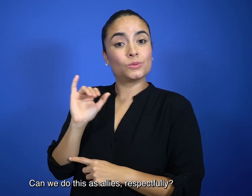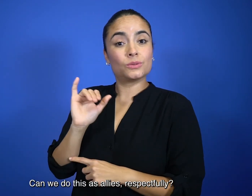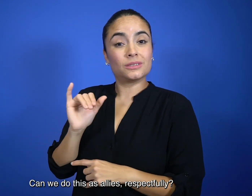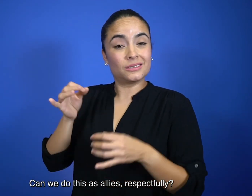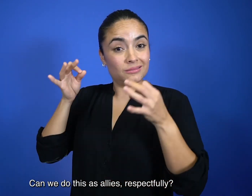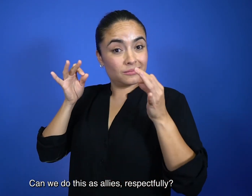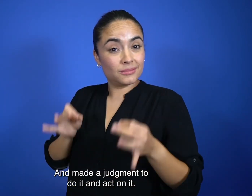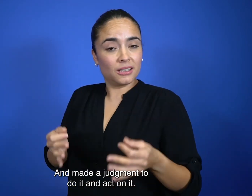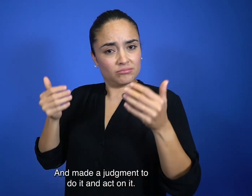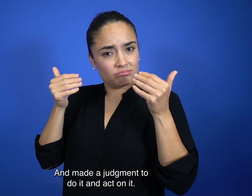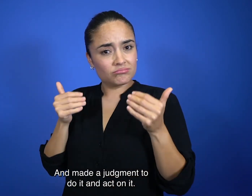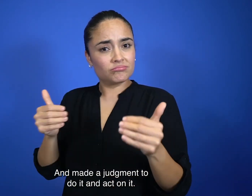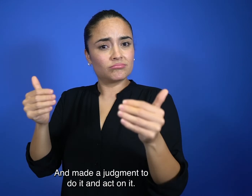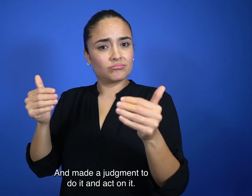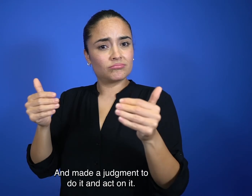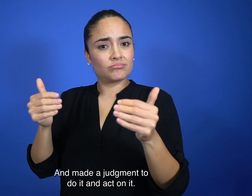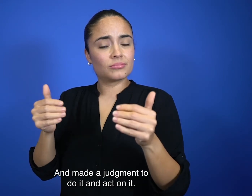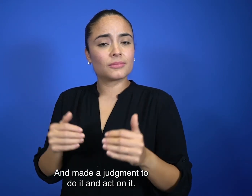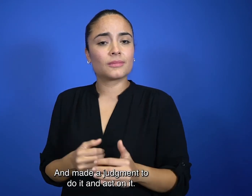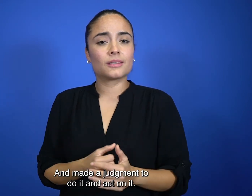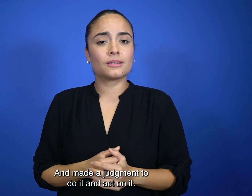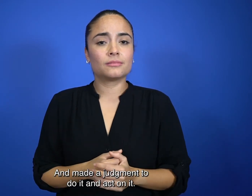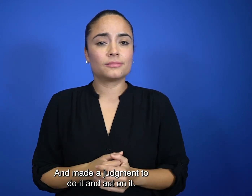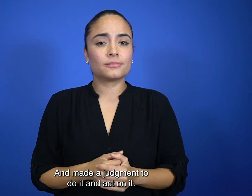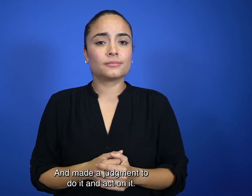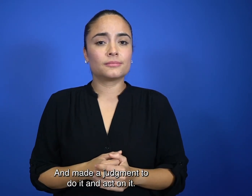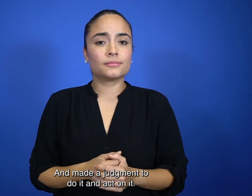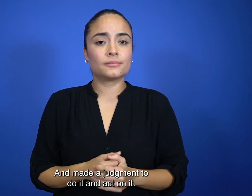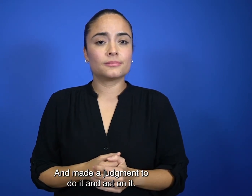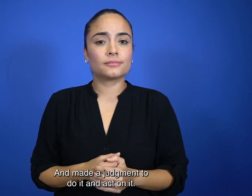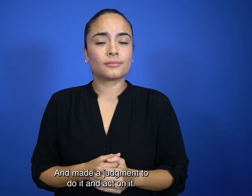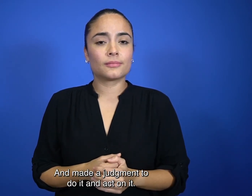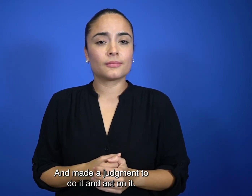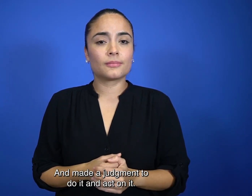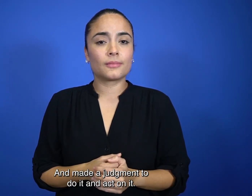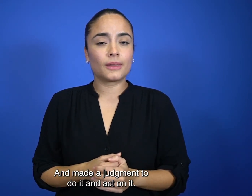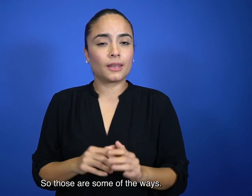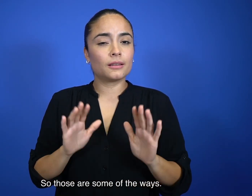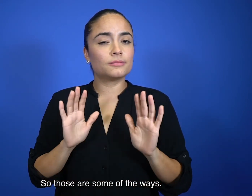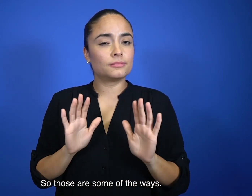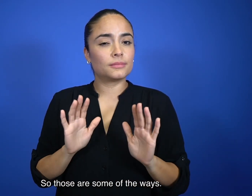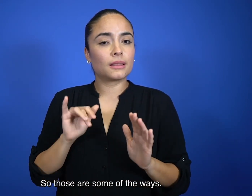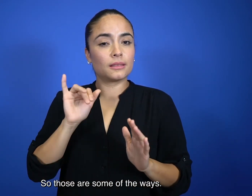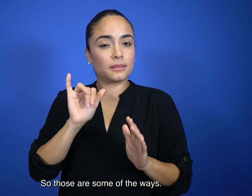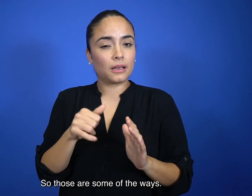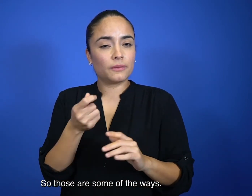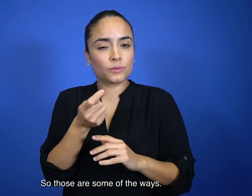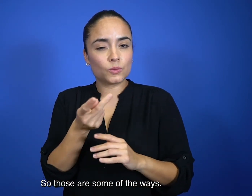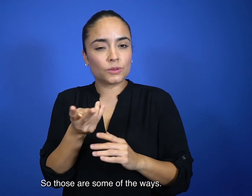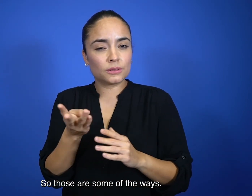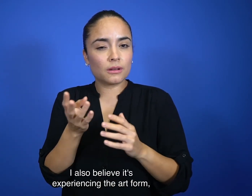respectfully? And made a judgment to do it and act on it. So those are some of the ways. I